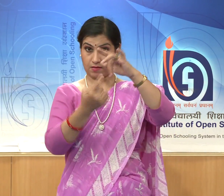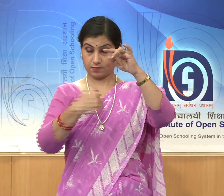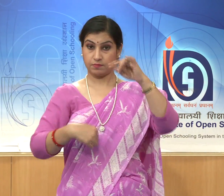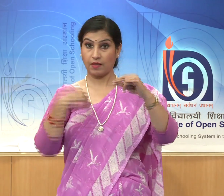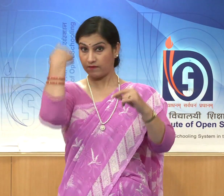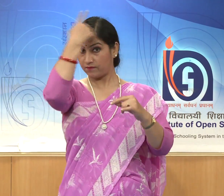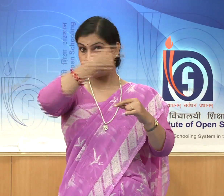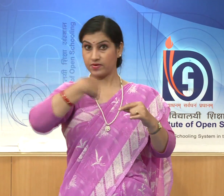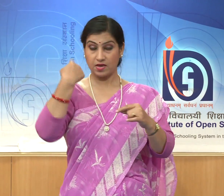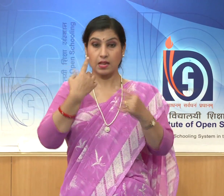of the figures